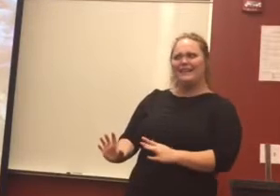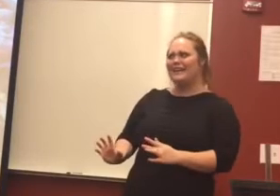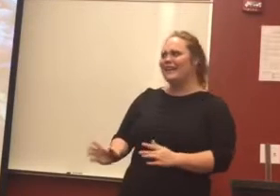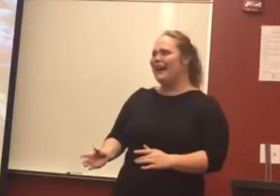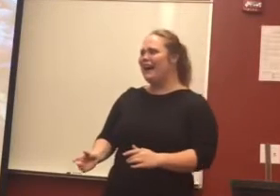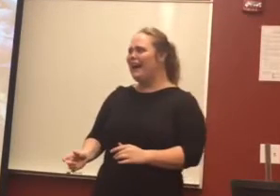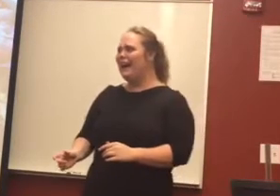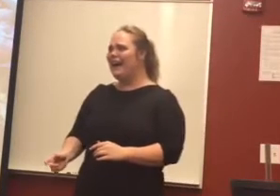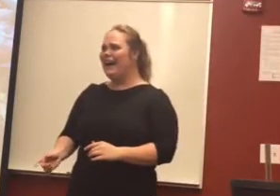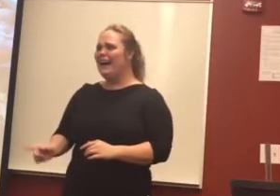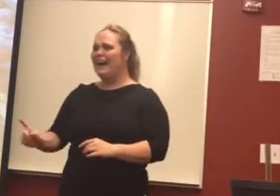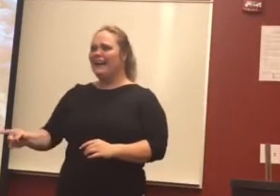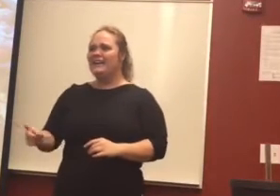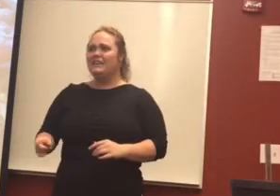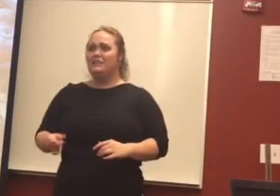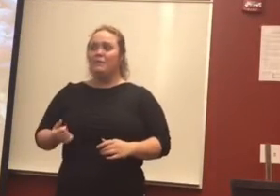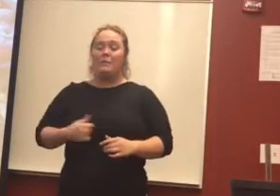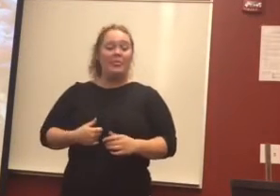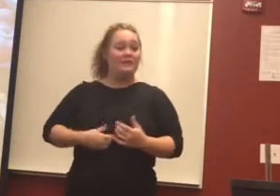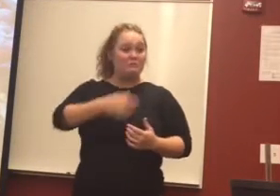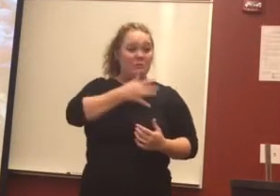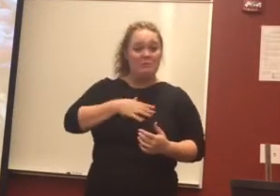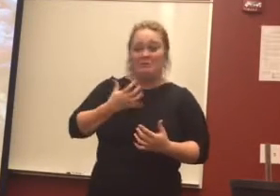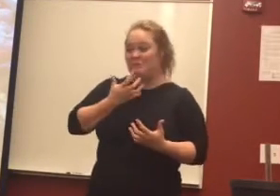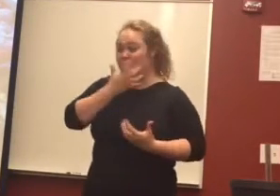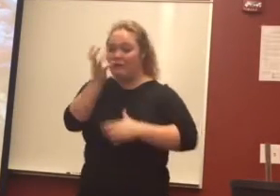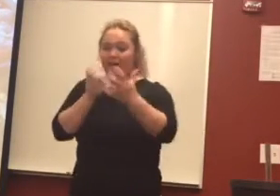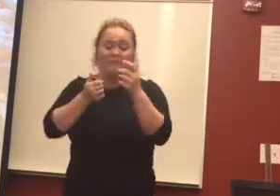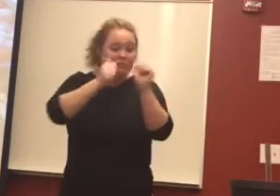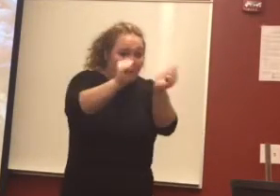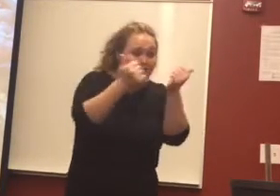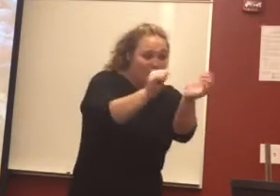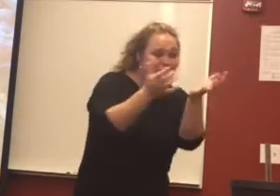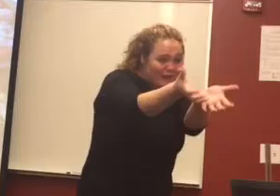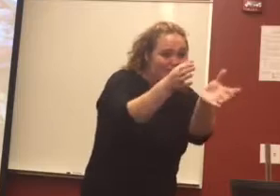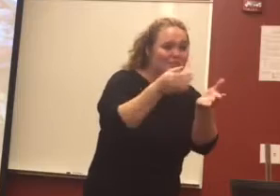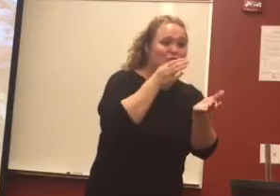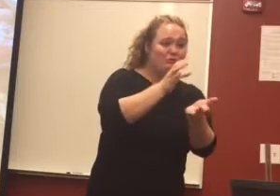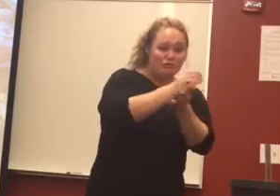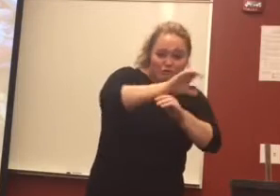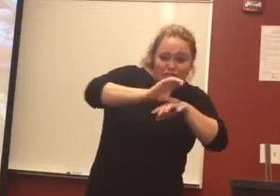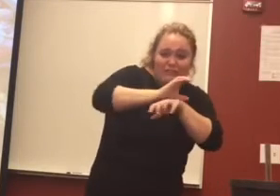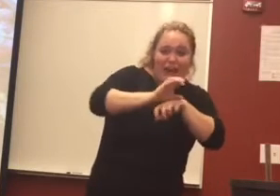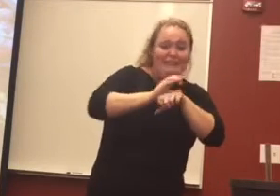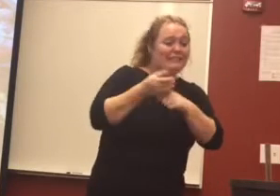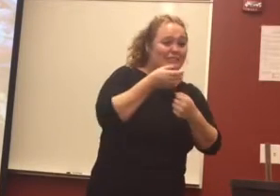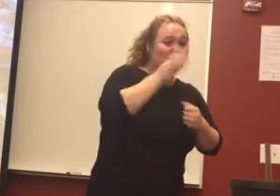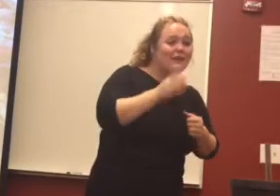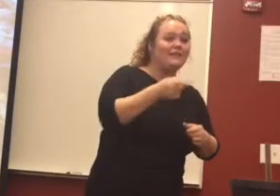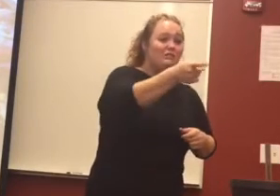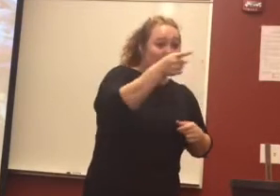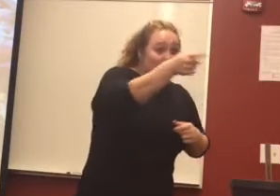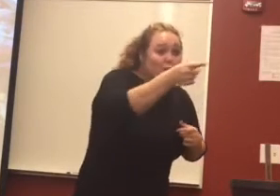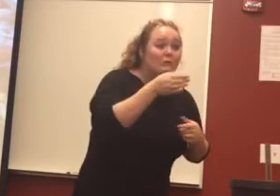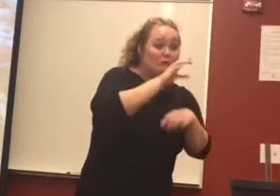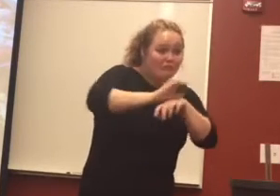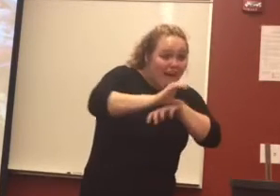yeah. Anybody. She was screaming. They don't take no It for an was answer loud. either. Yes. You chocolate. She kept saying that. I was like, drink